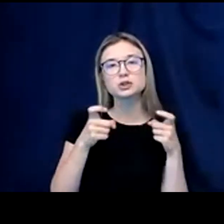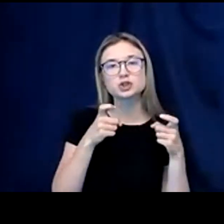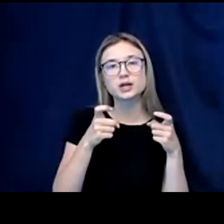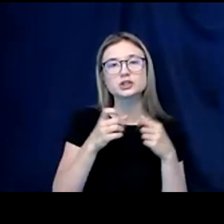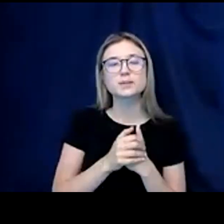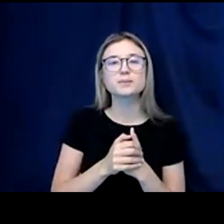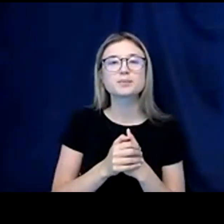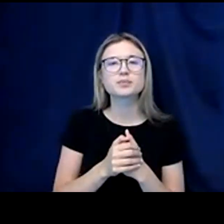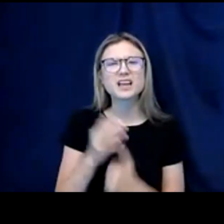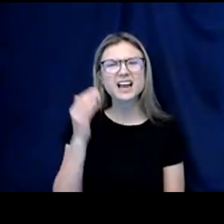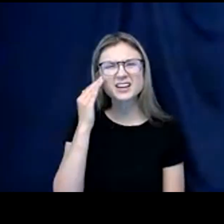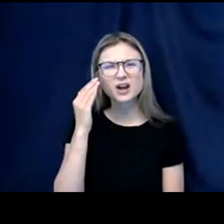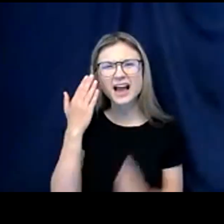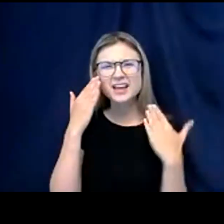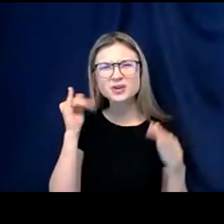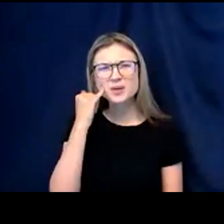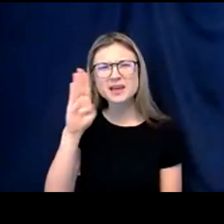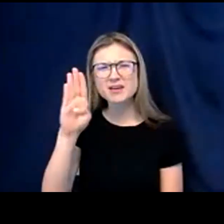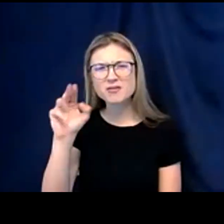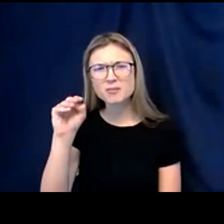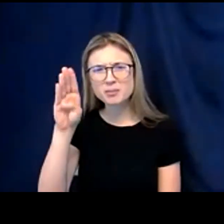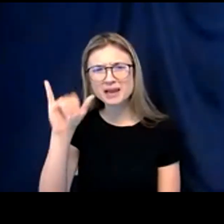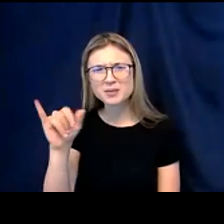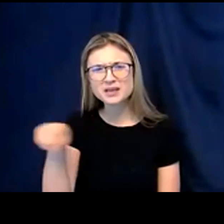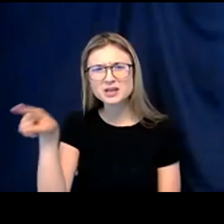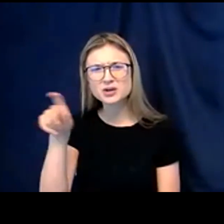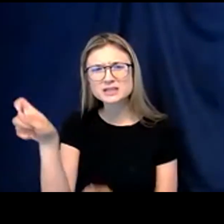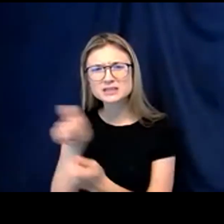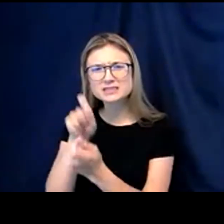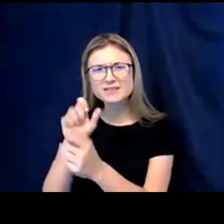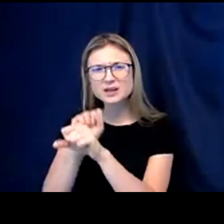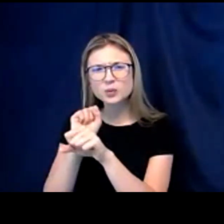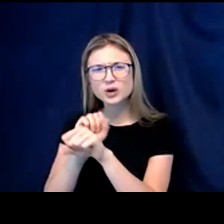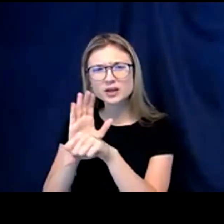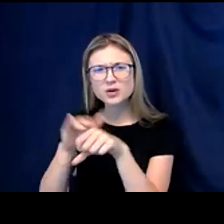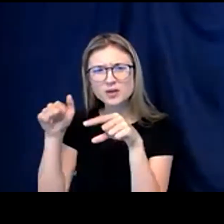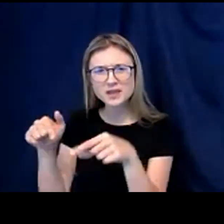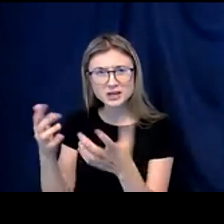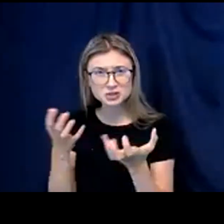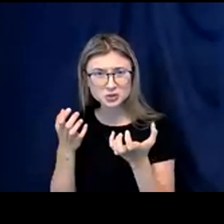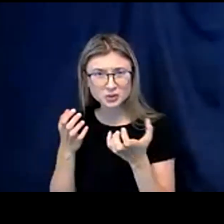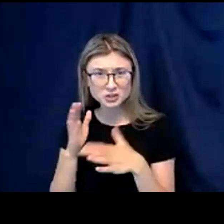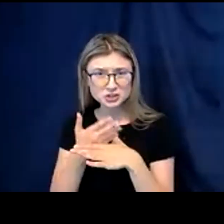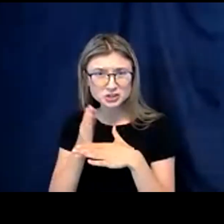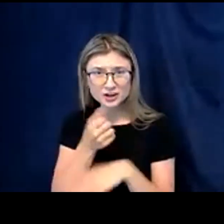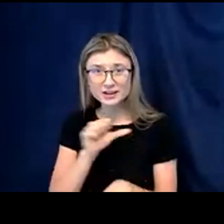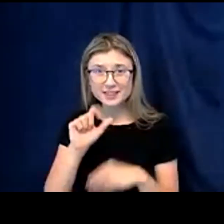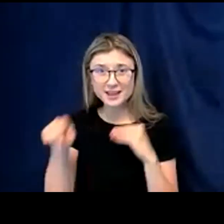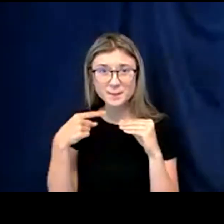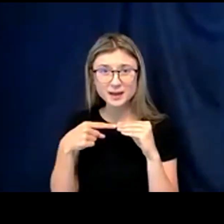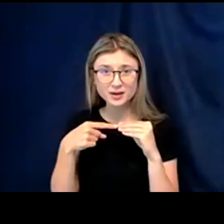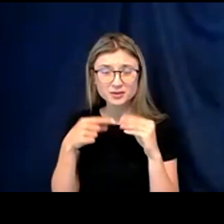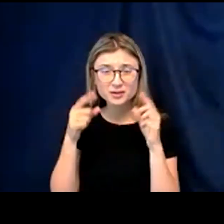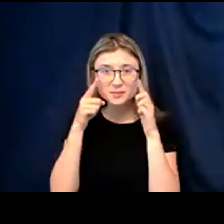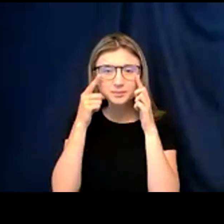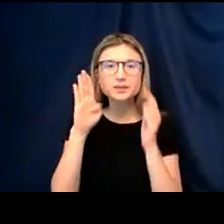I don't know, Bambi, if y'all were specifically working on this, if you want to mention anything about it. Yeah, so